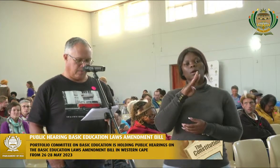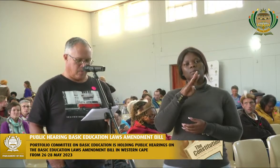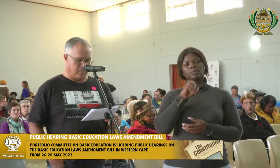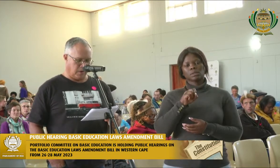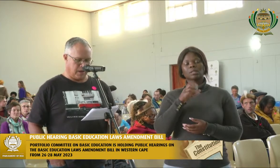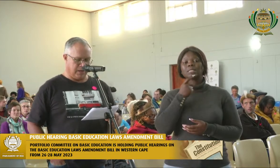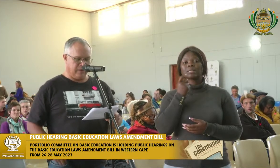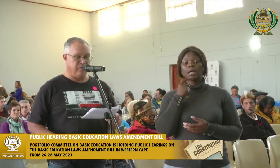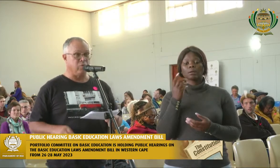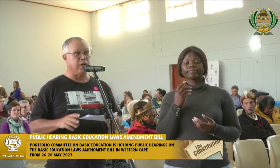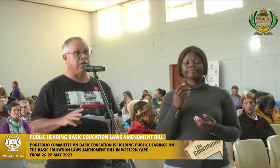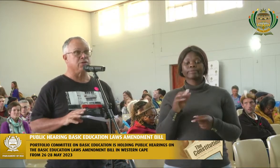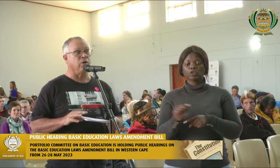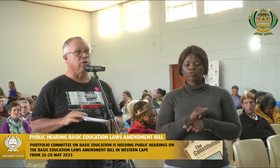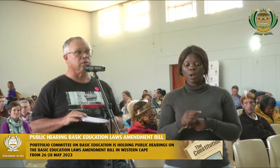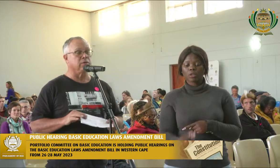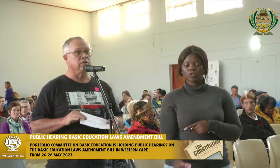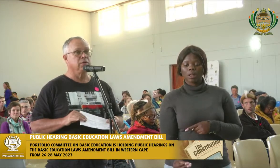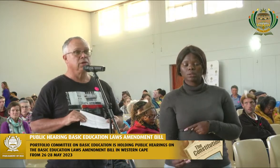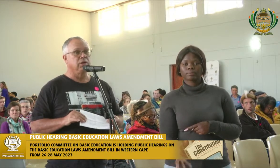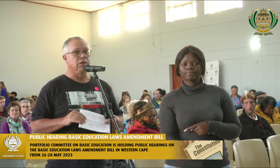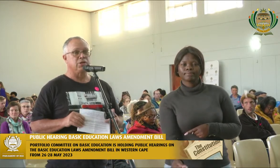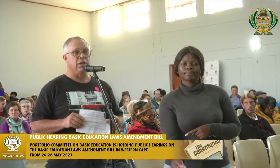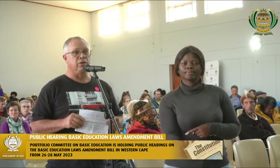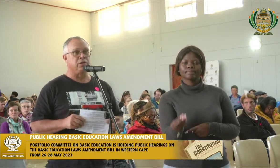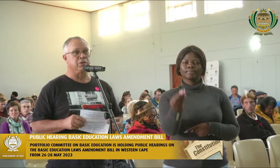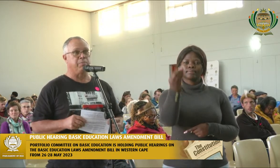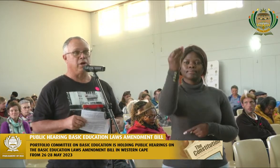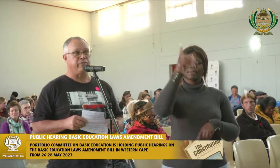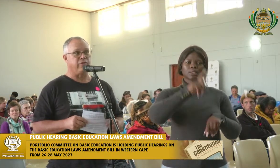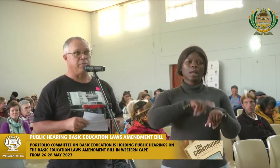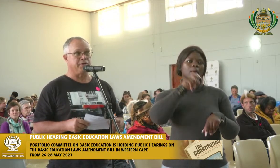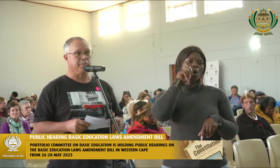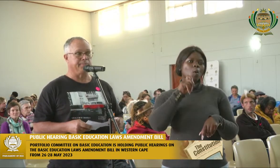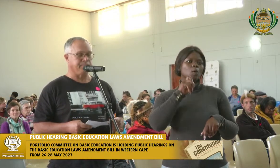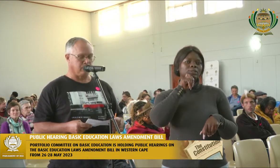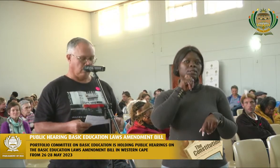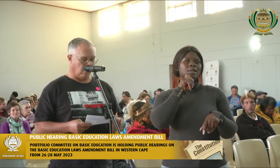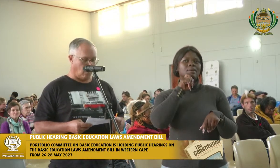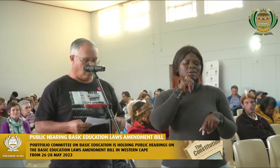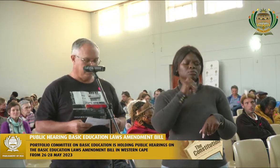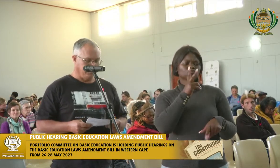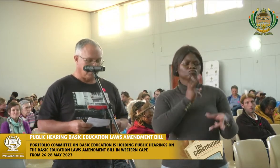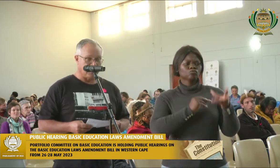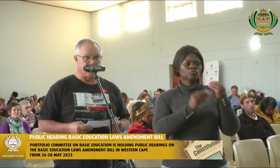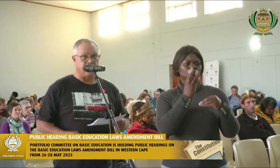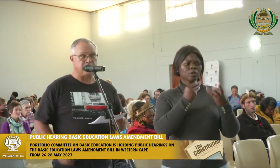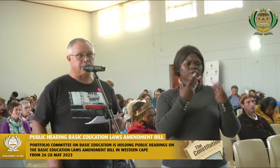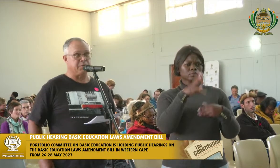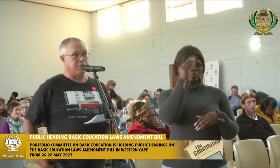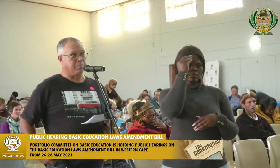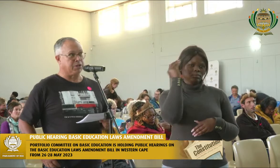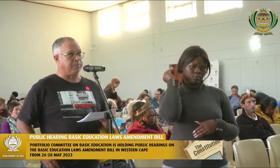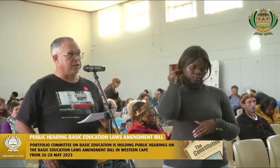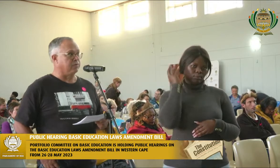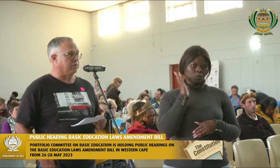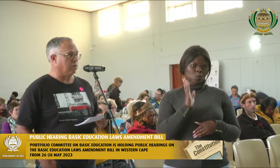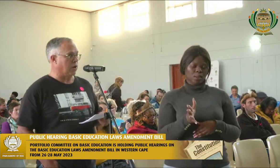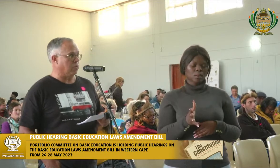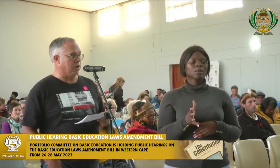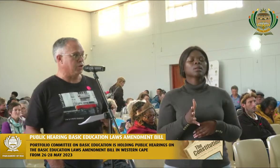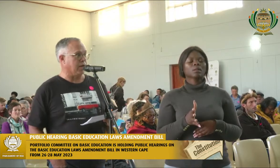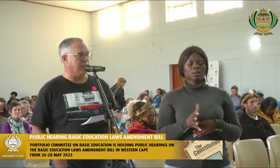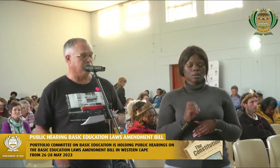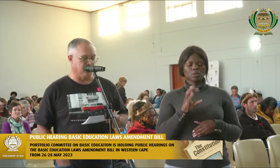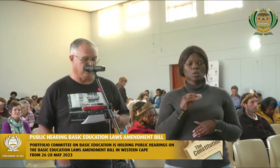go, and even when he is old, he shall not depart from it." This should give us some perspective